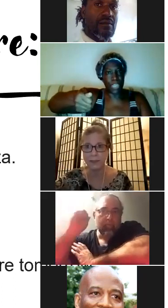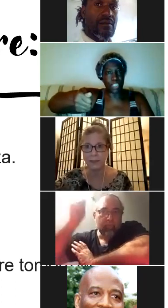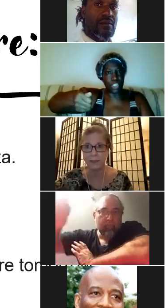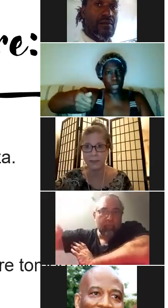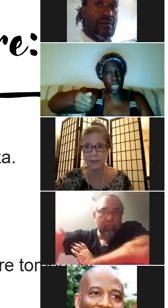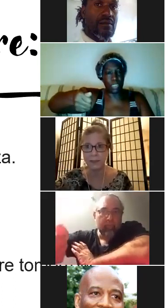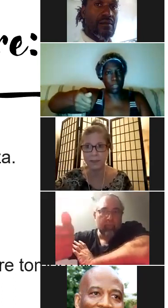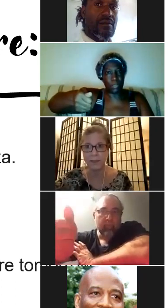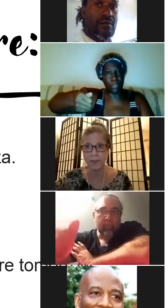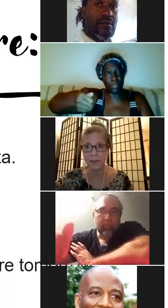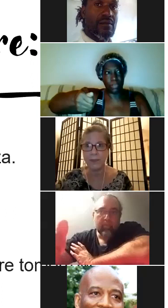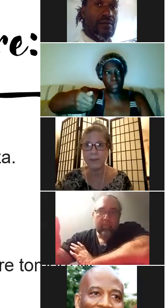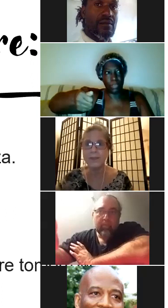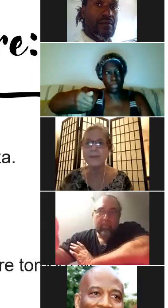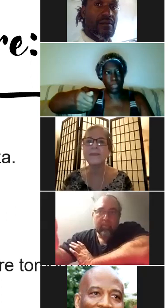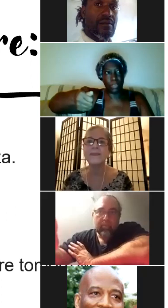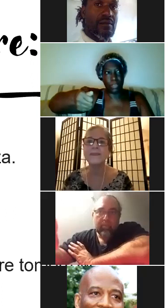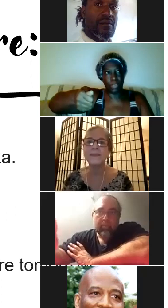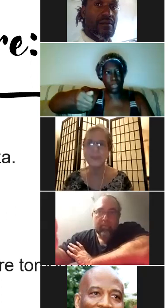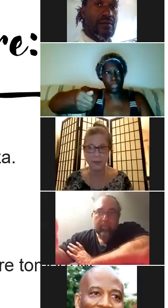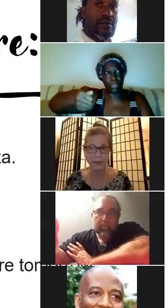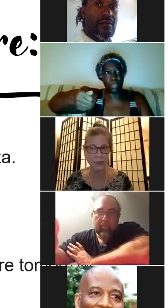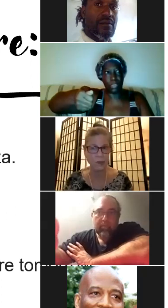I forgot store.